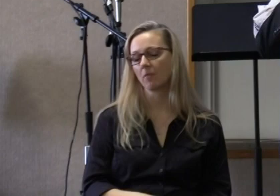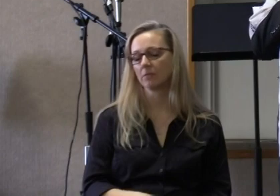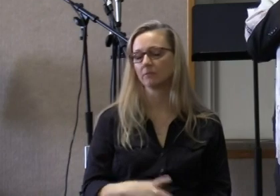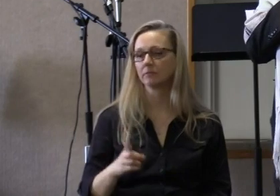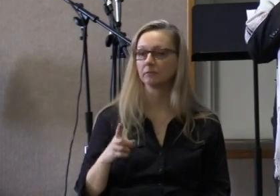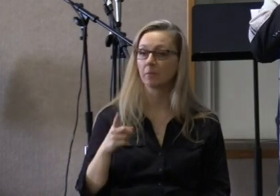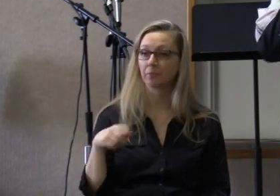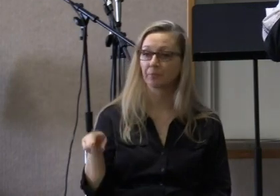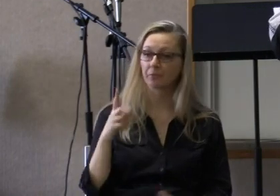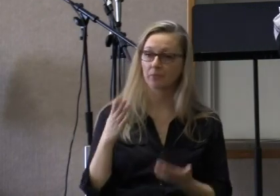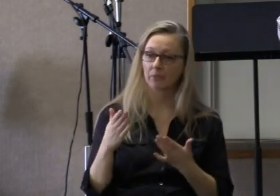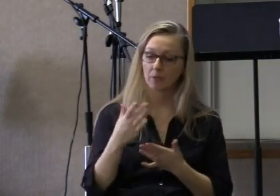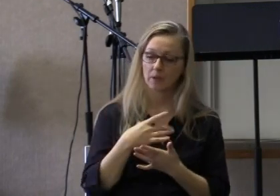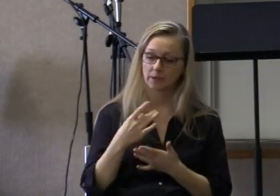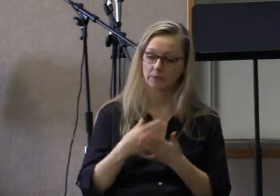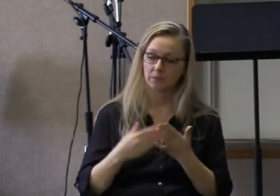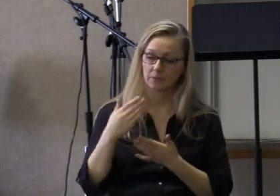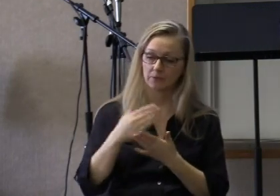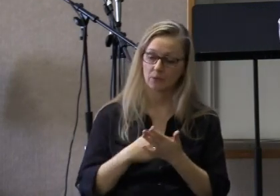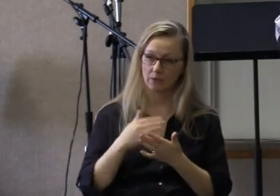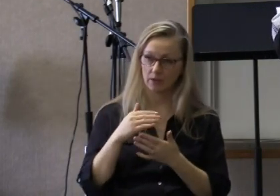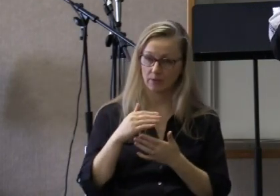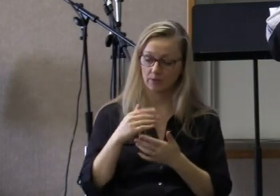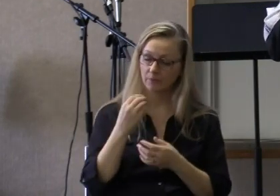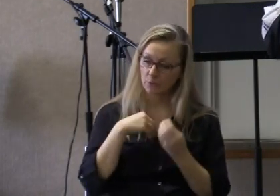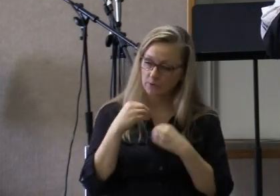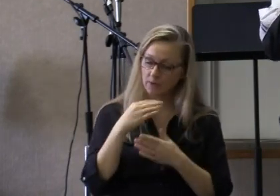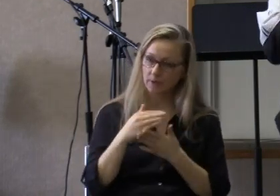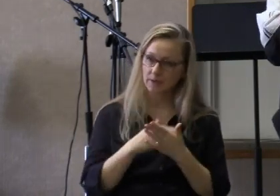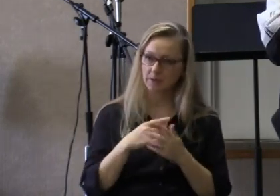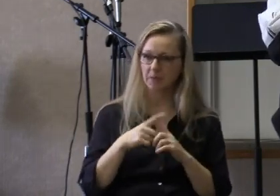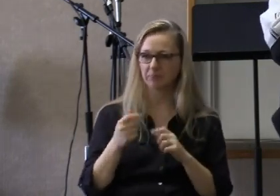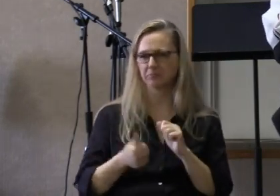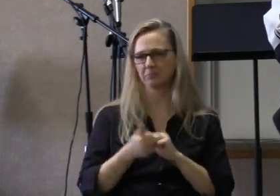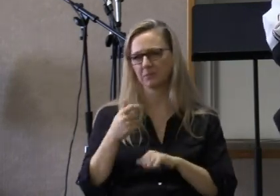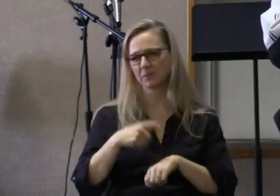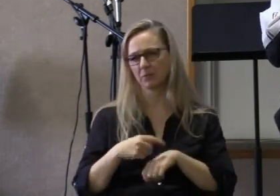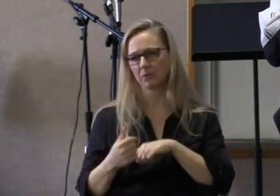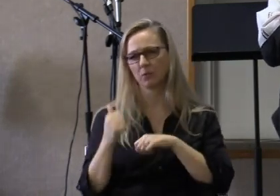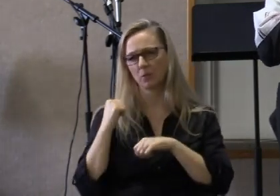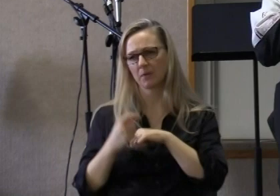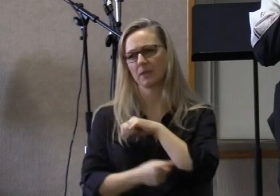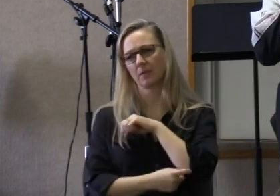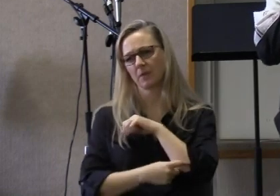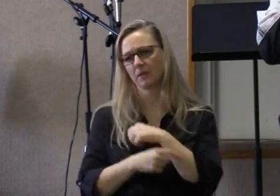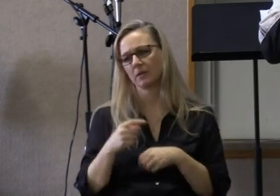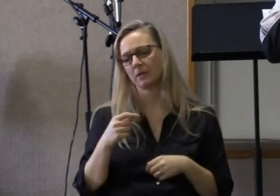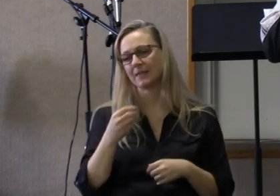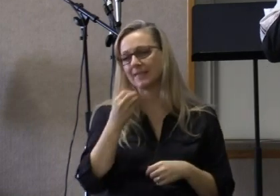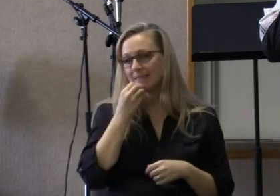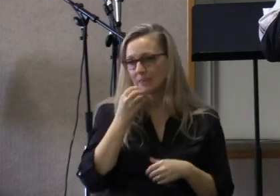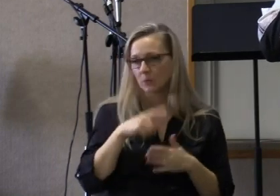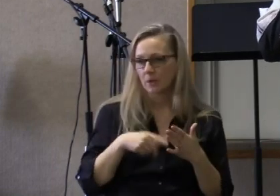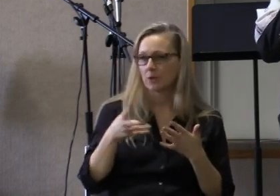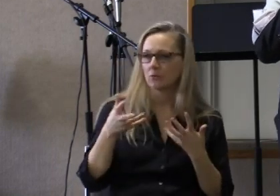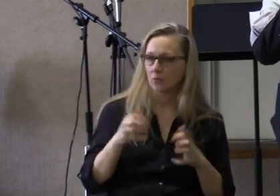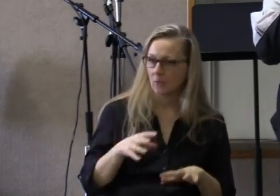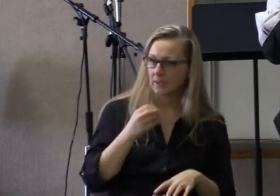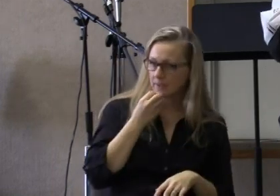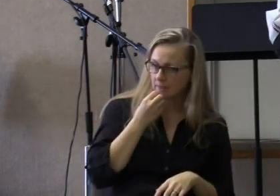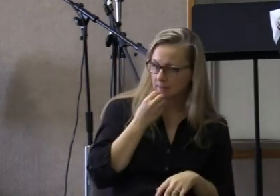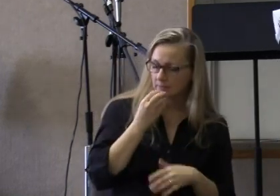some of the foods on this list, but you most likely won't be tempted to eat what you don't want to eat. Some people,